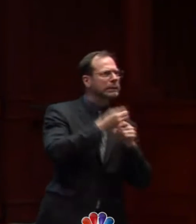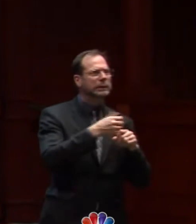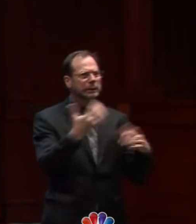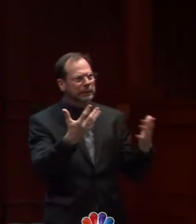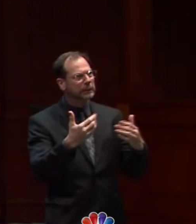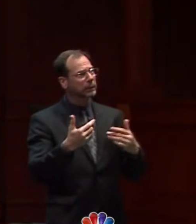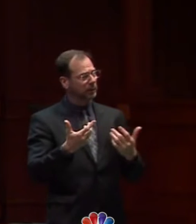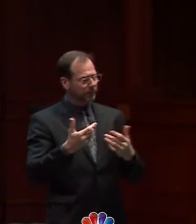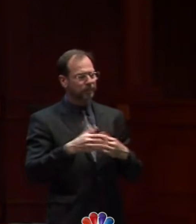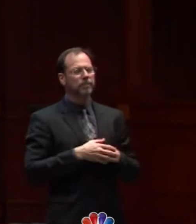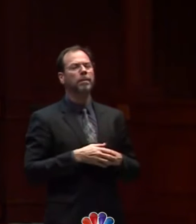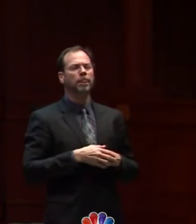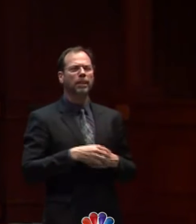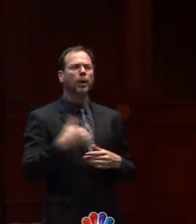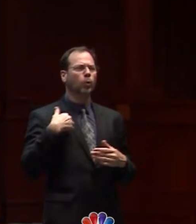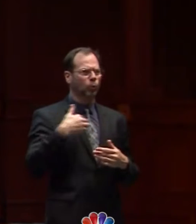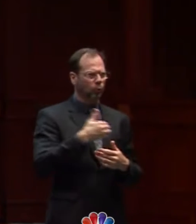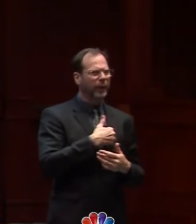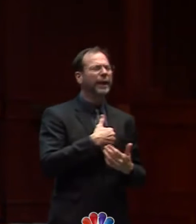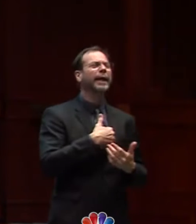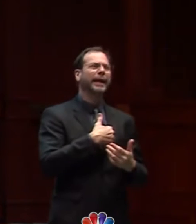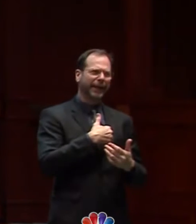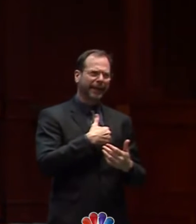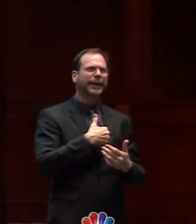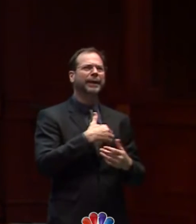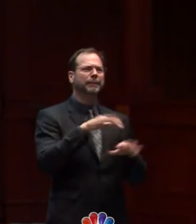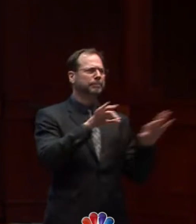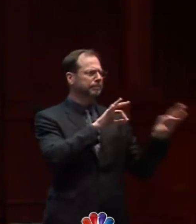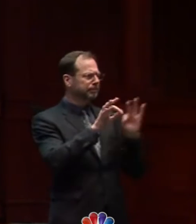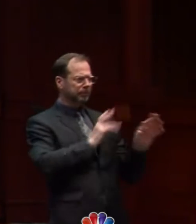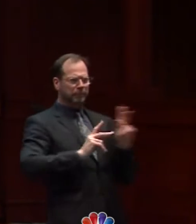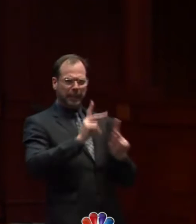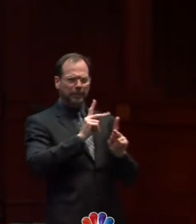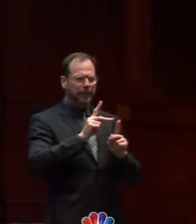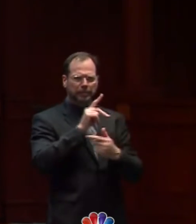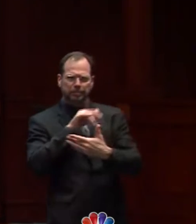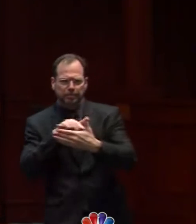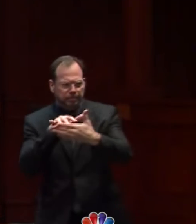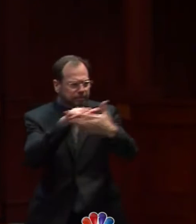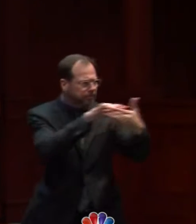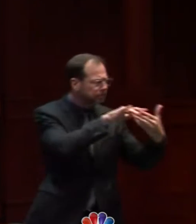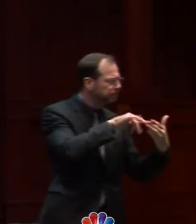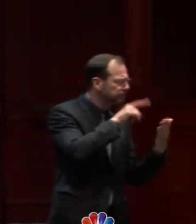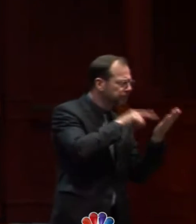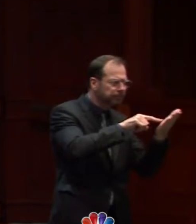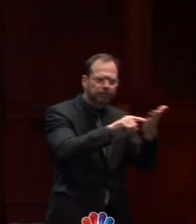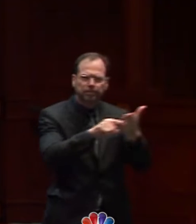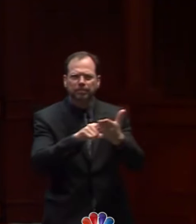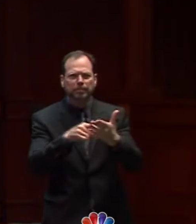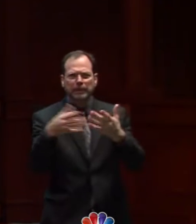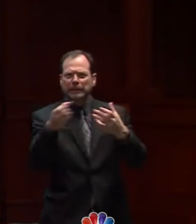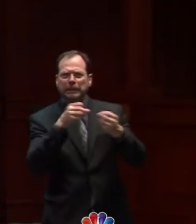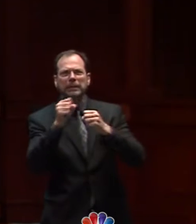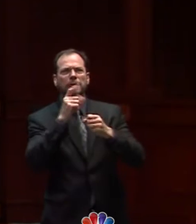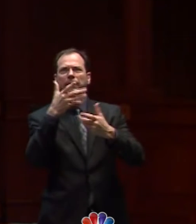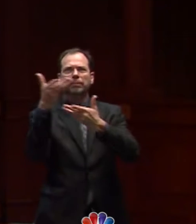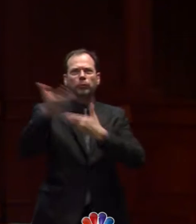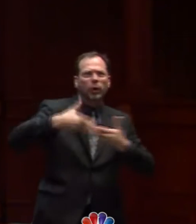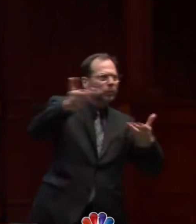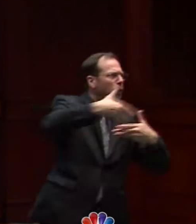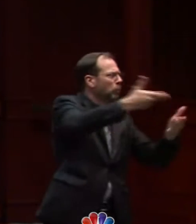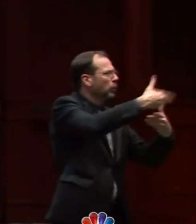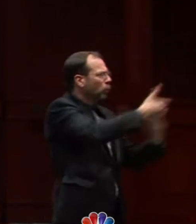We have put together a strike force that's done a fabulous job of working to increase the supply chain